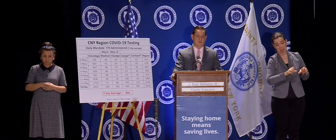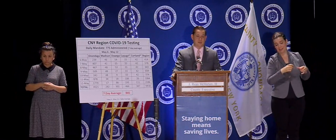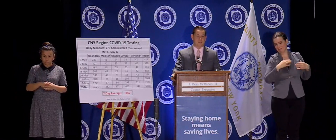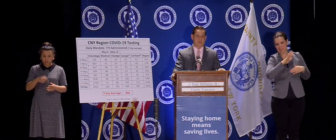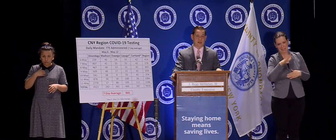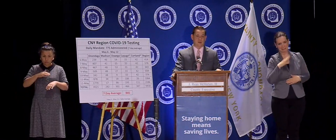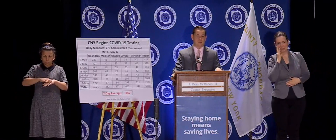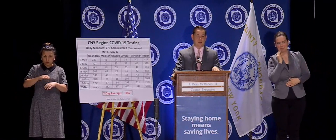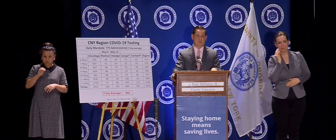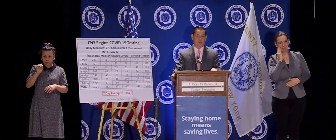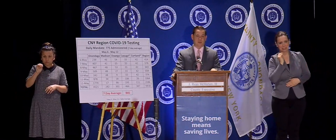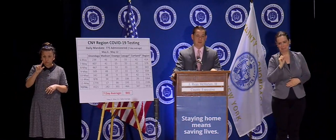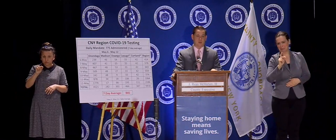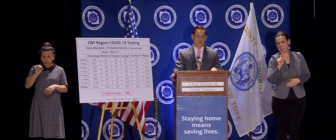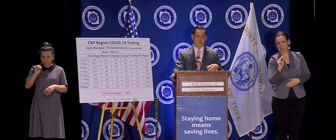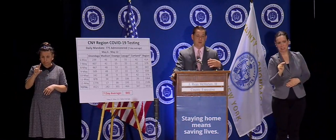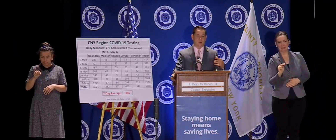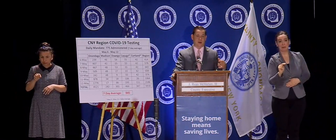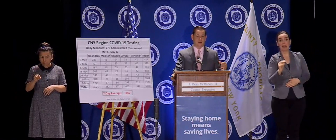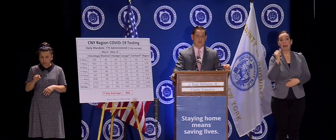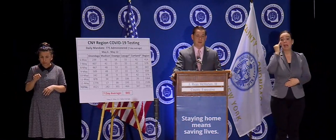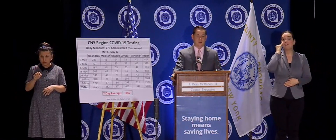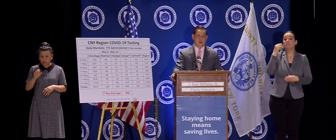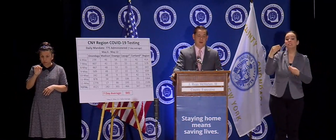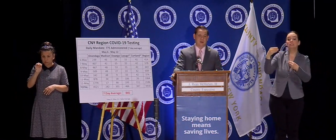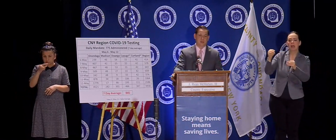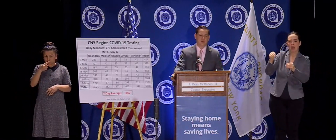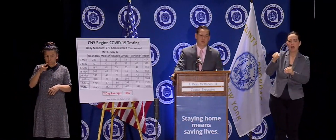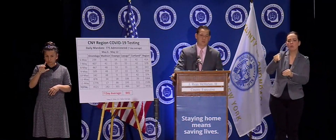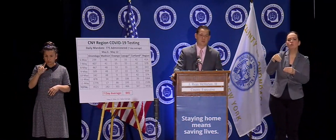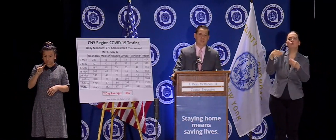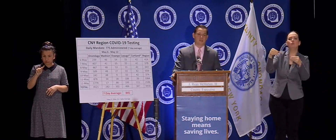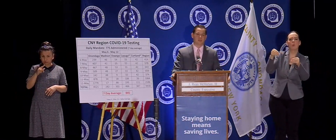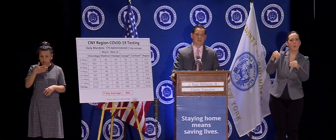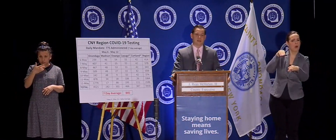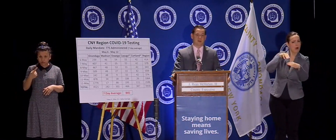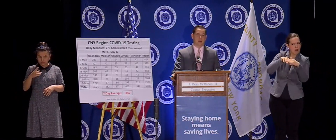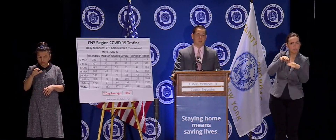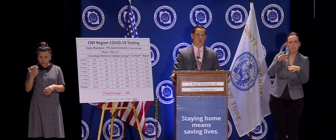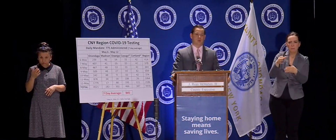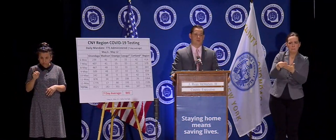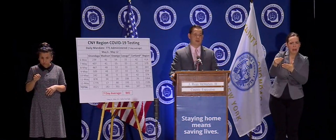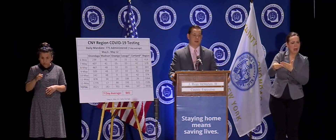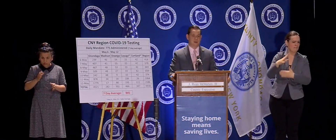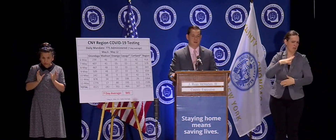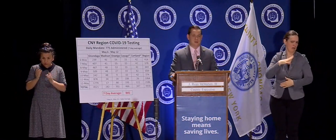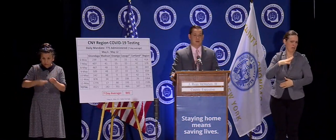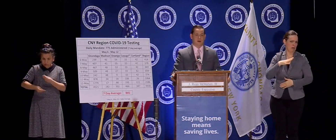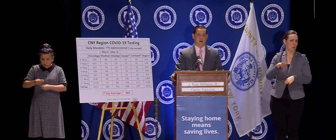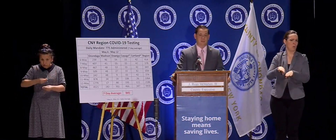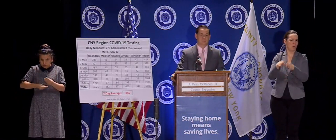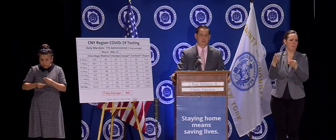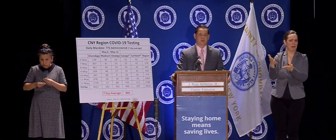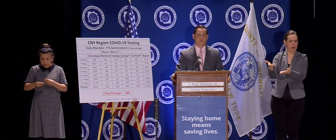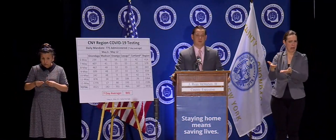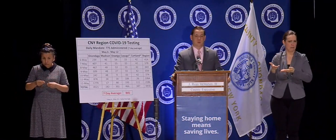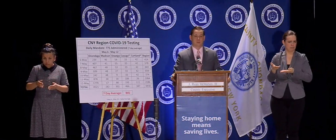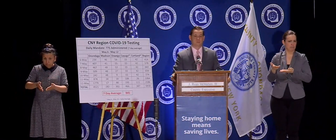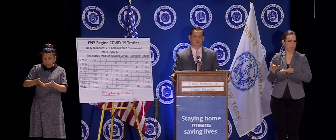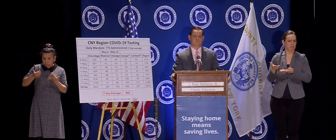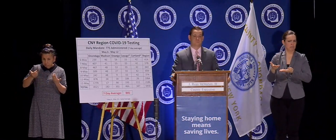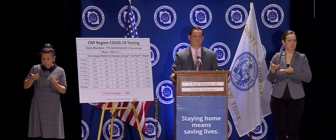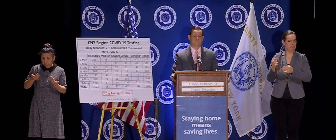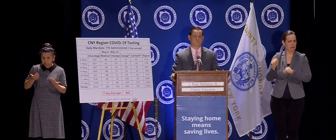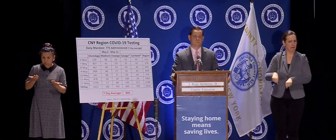but if they sell something, a retail product, they could potentially sell that curbside under phase